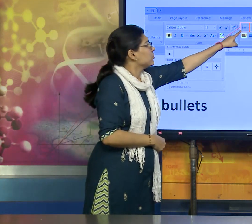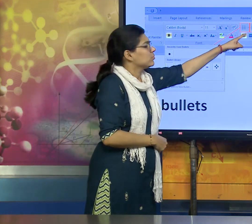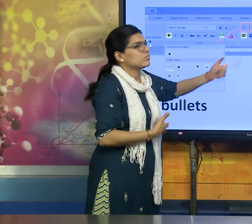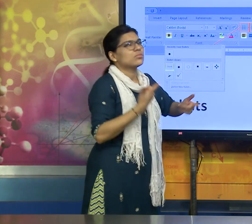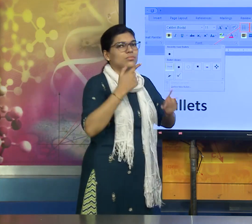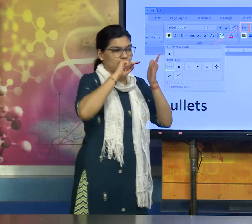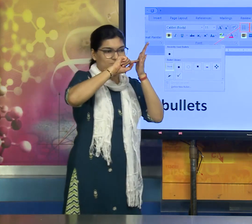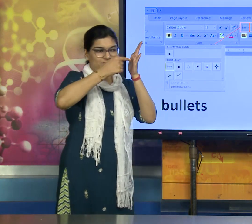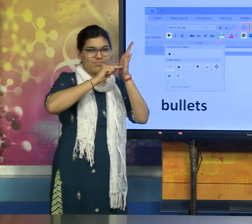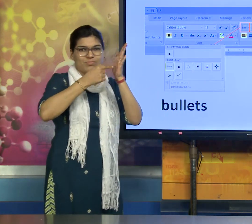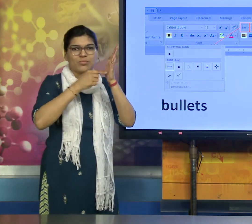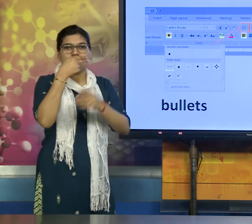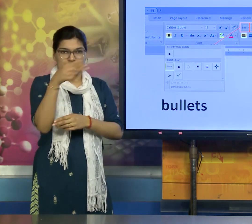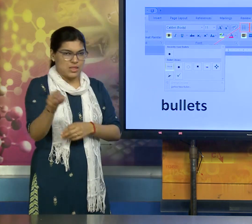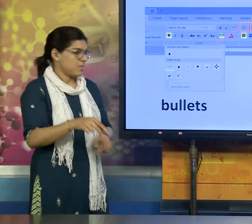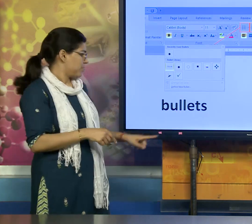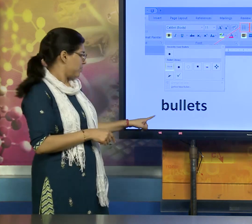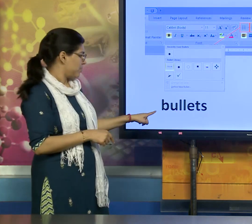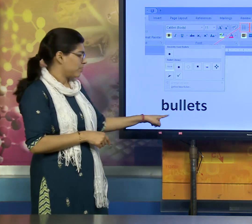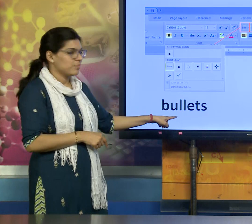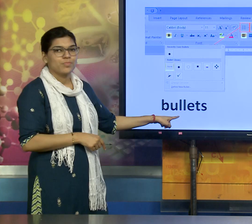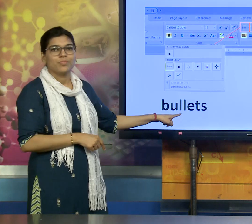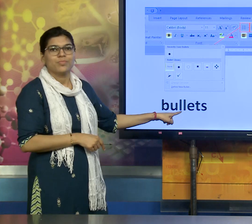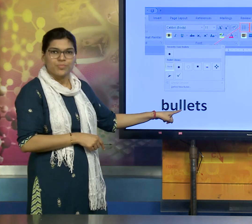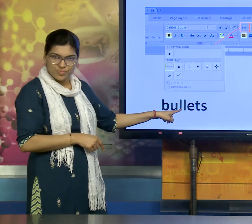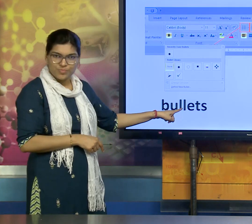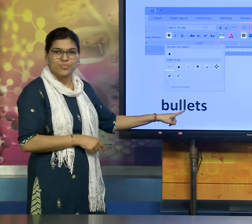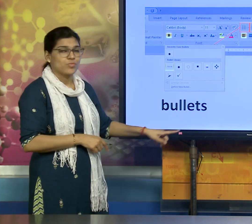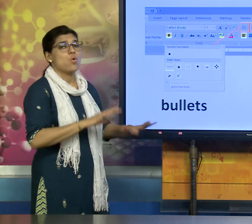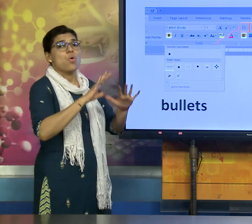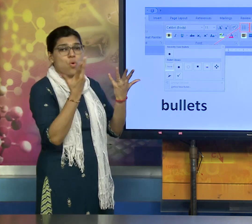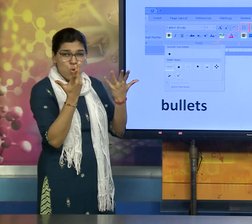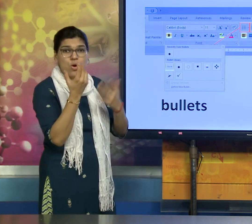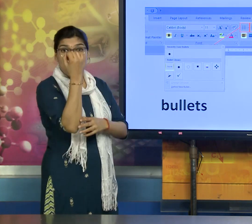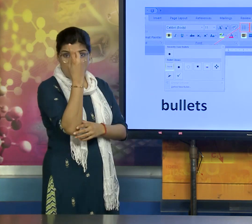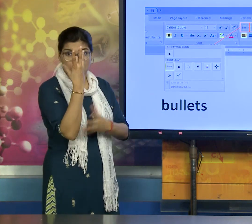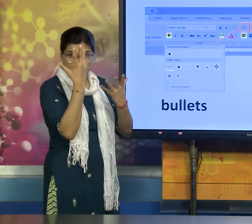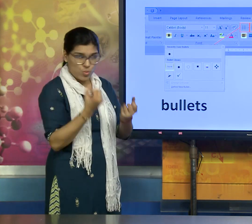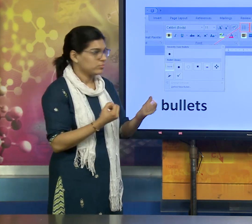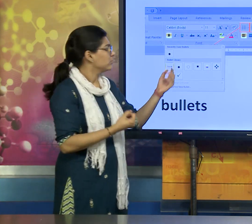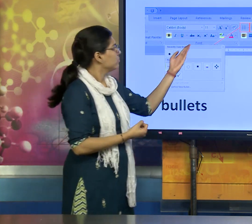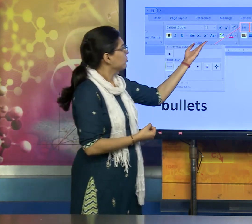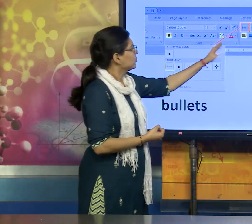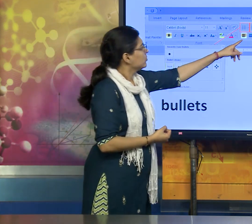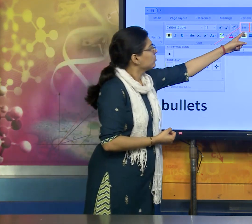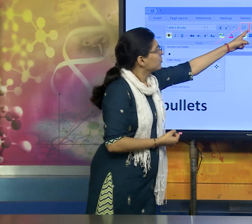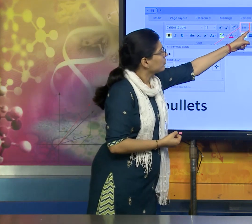numbers, like to prove our points, like 1 2 3 4, or sometimes